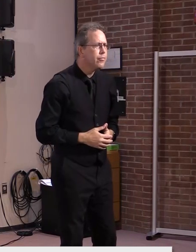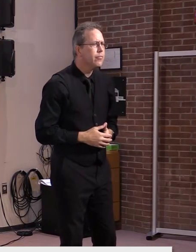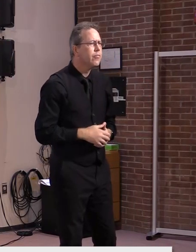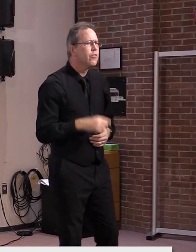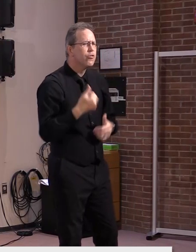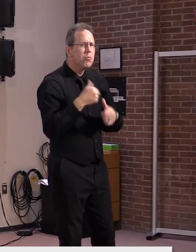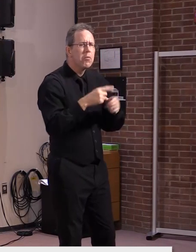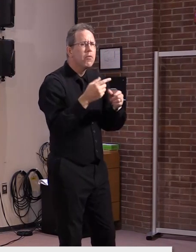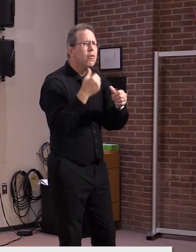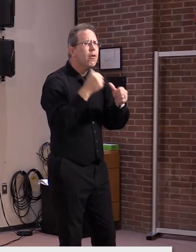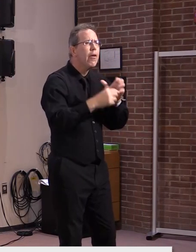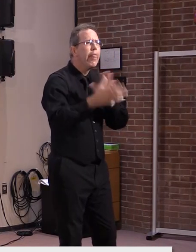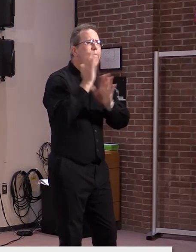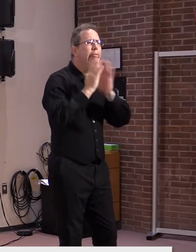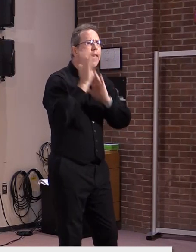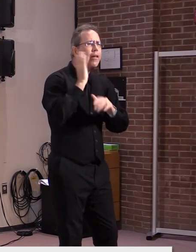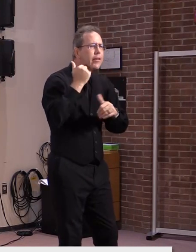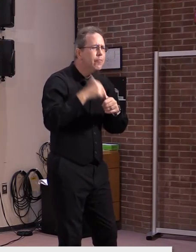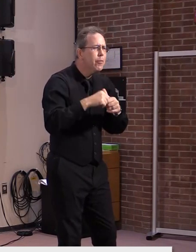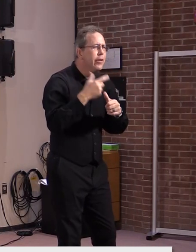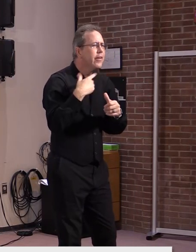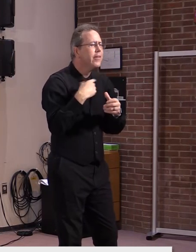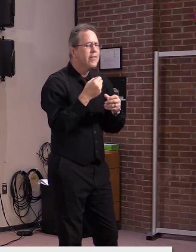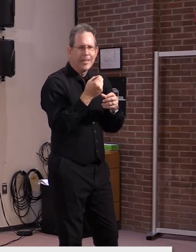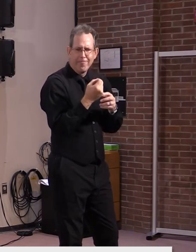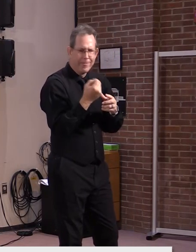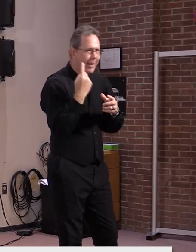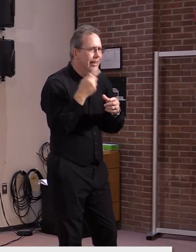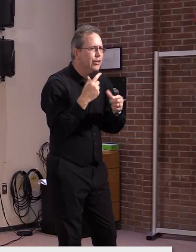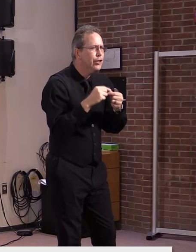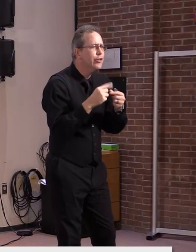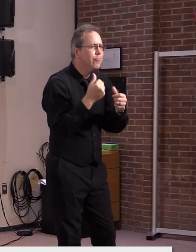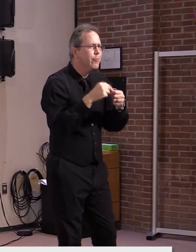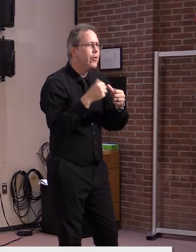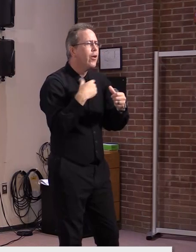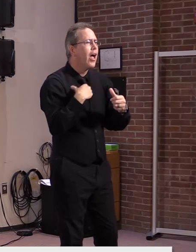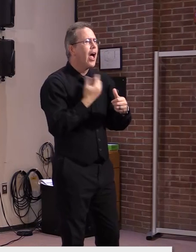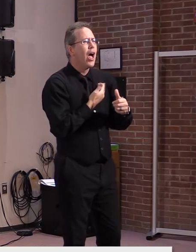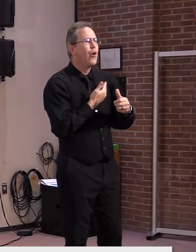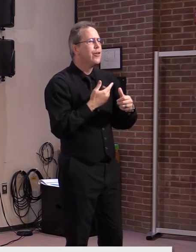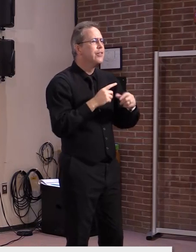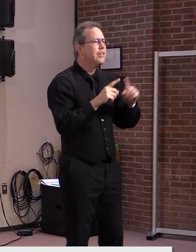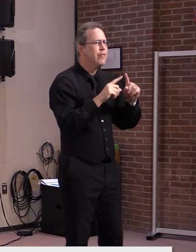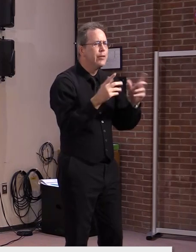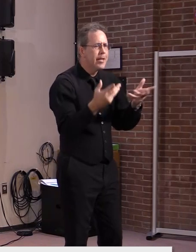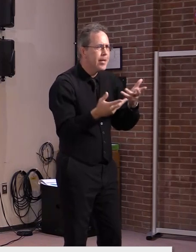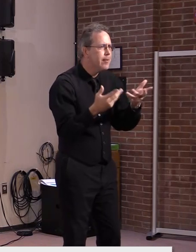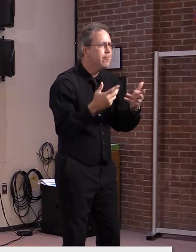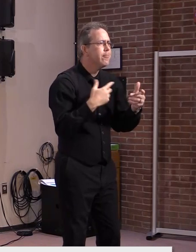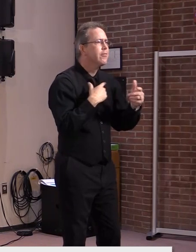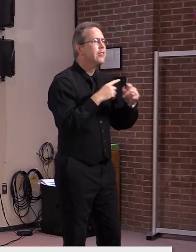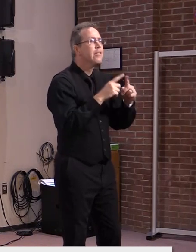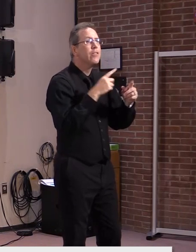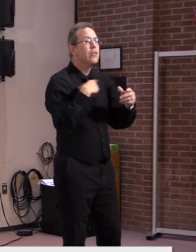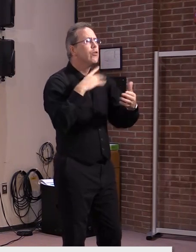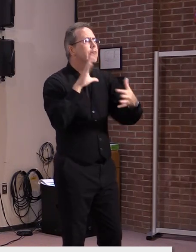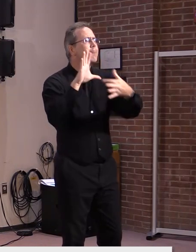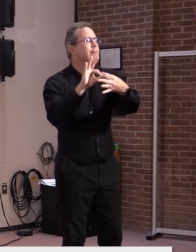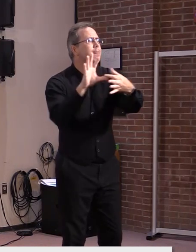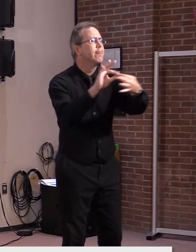when we first authorized, all of this will be done through our network of vaccine clinics, pharmacies, schools, and